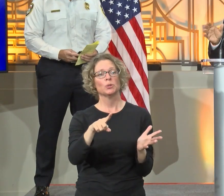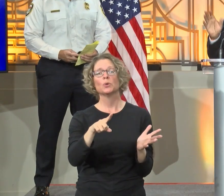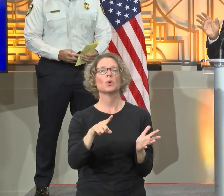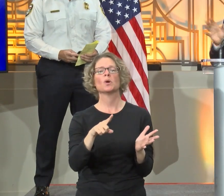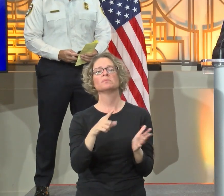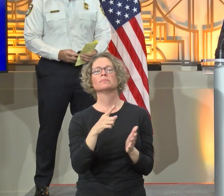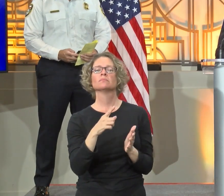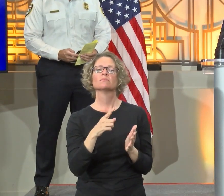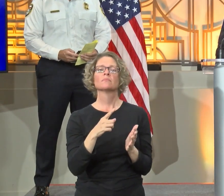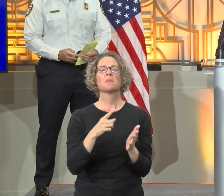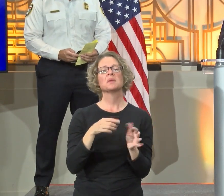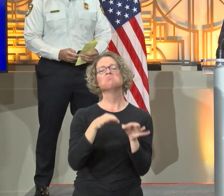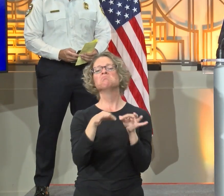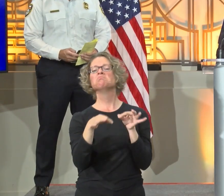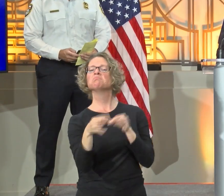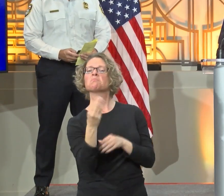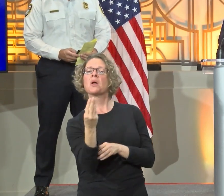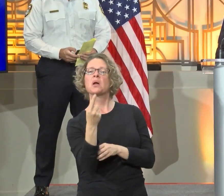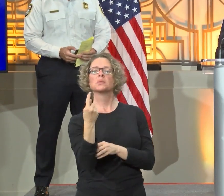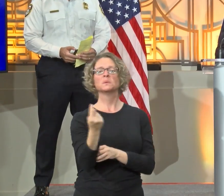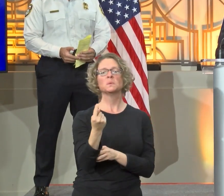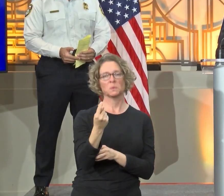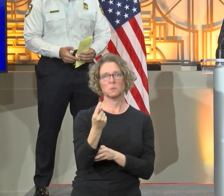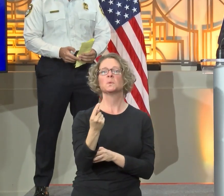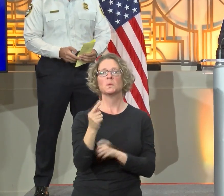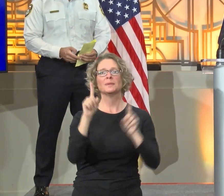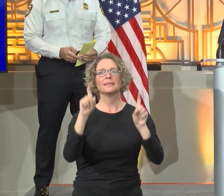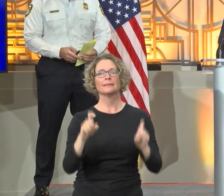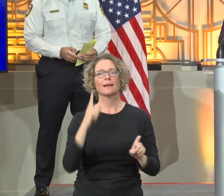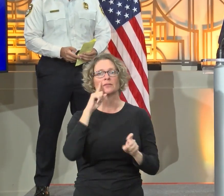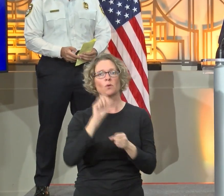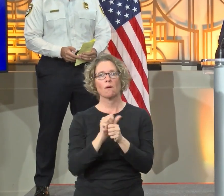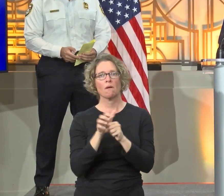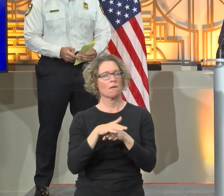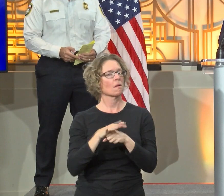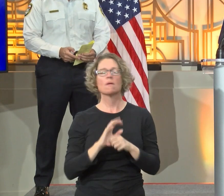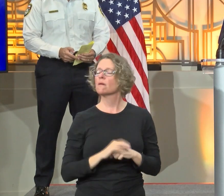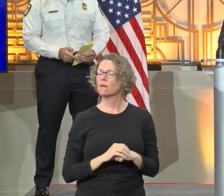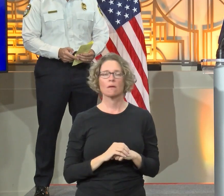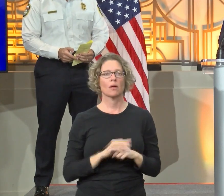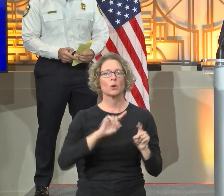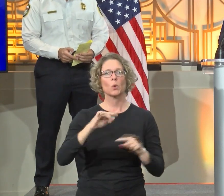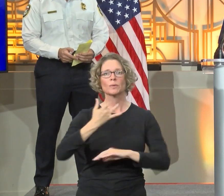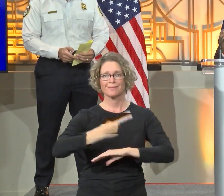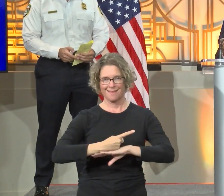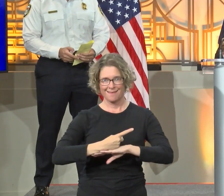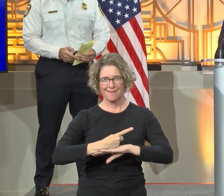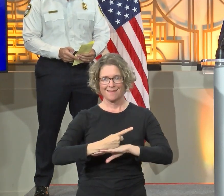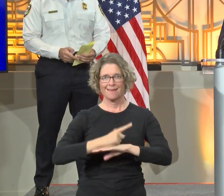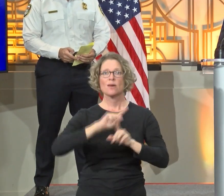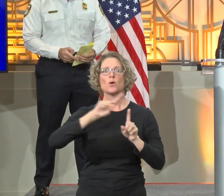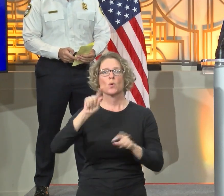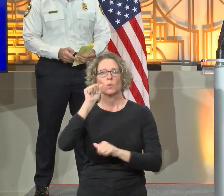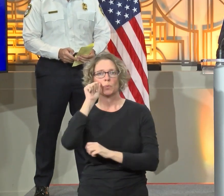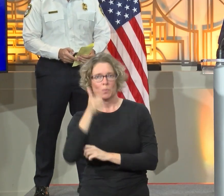Monday, Tuesday to get tested, go today, go tomorrow, go